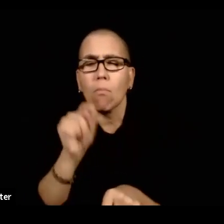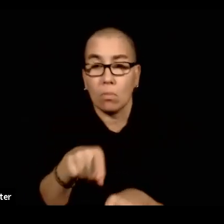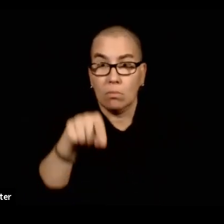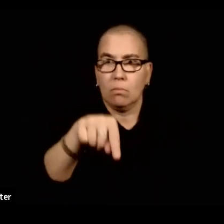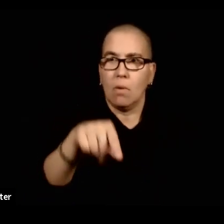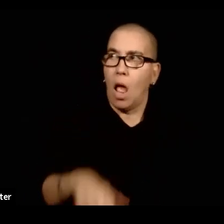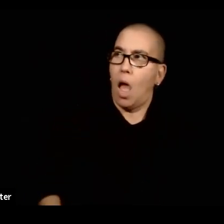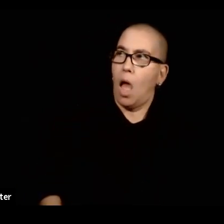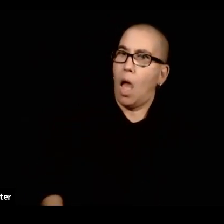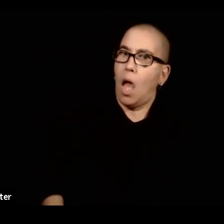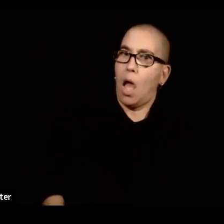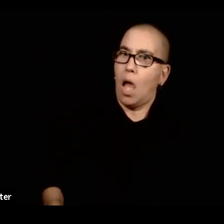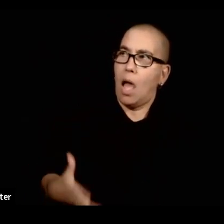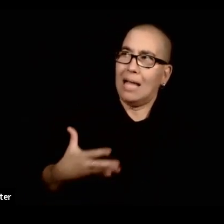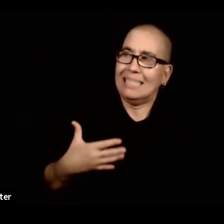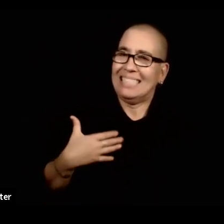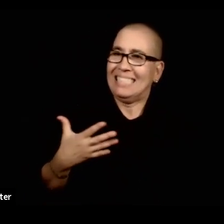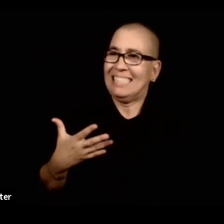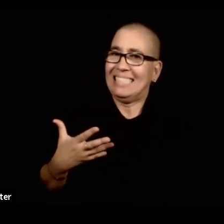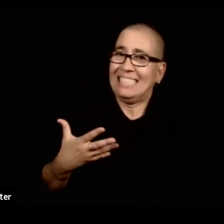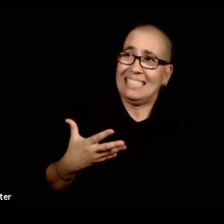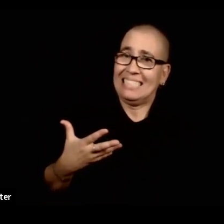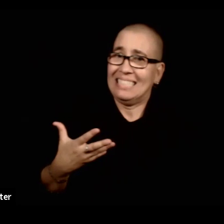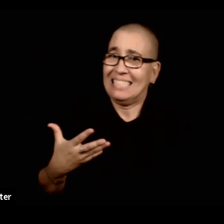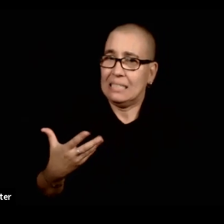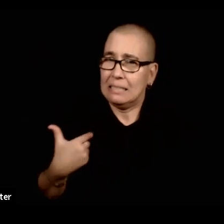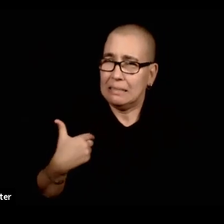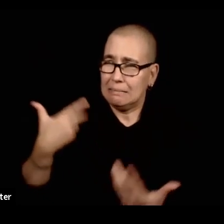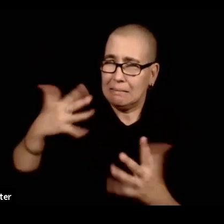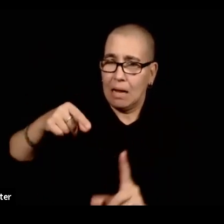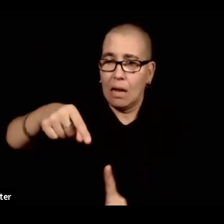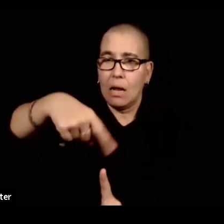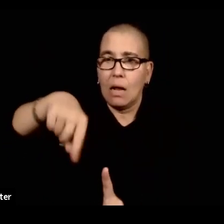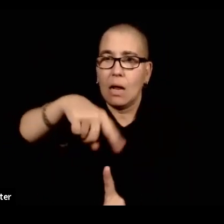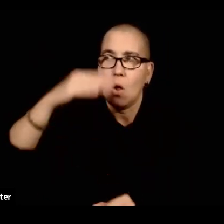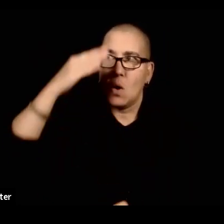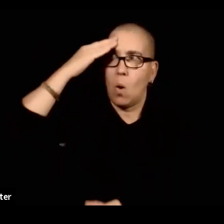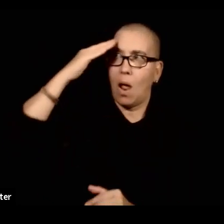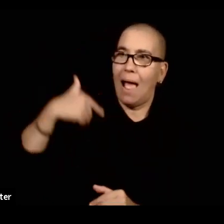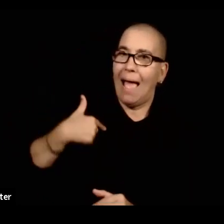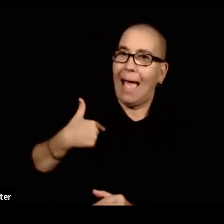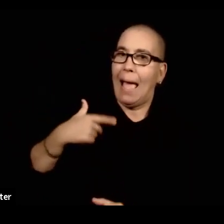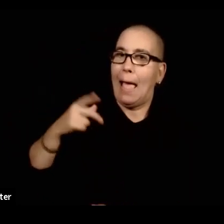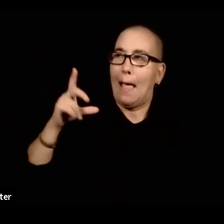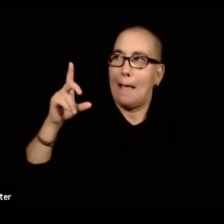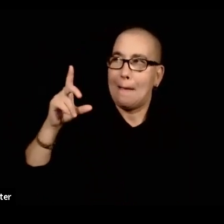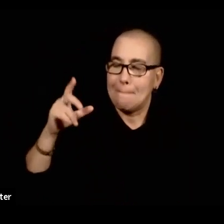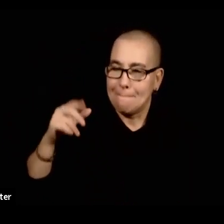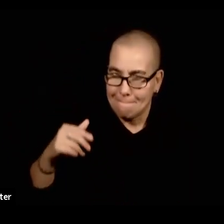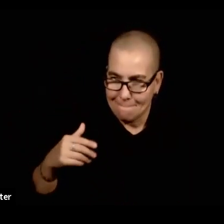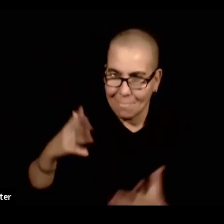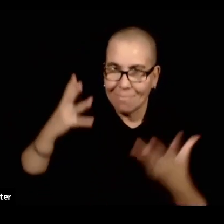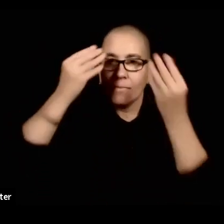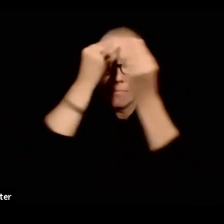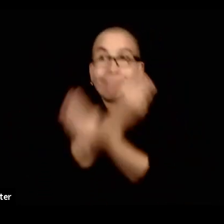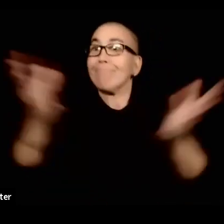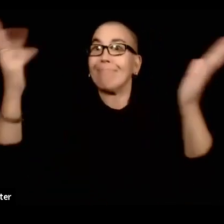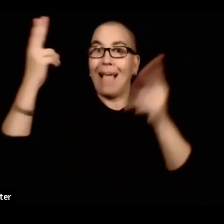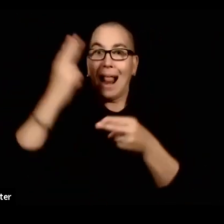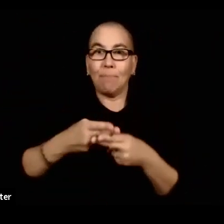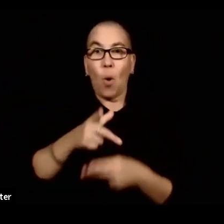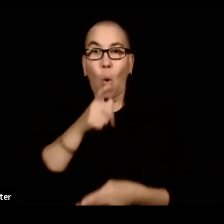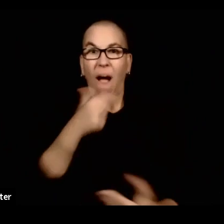you sort of walk us through a little bit about how the contact tracing works and who gets in touch with people who were close contact with someone who tests